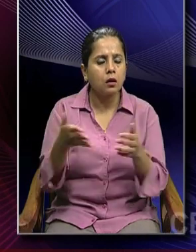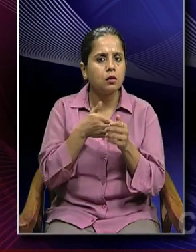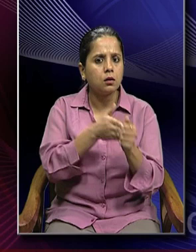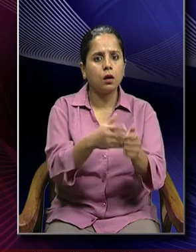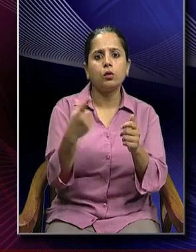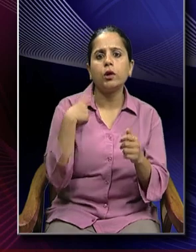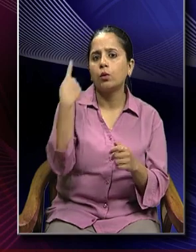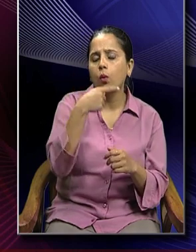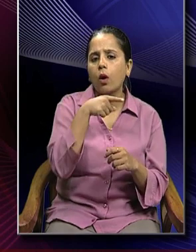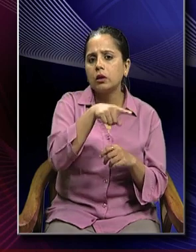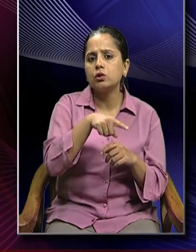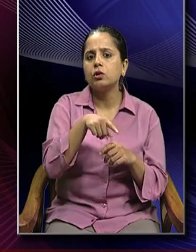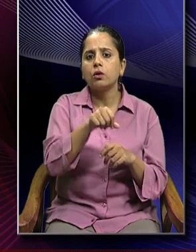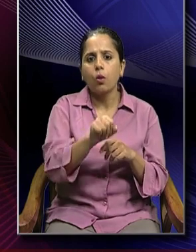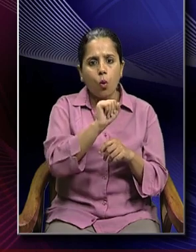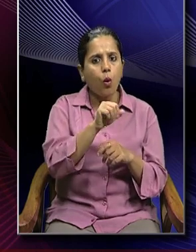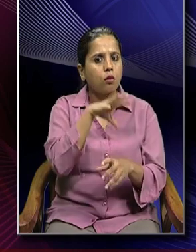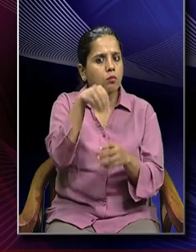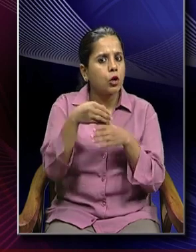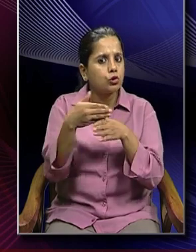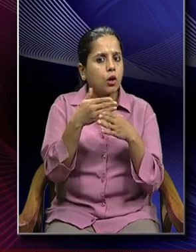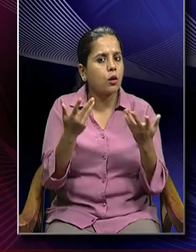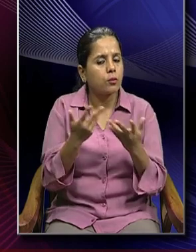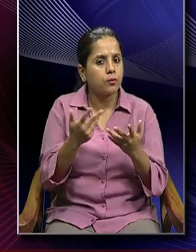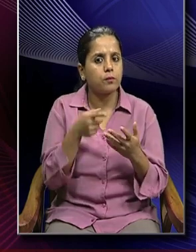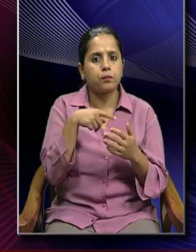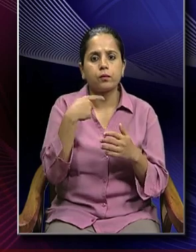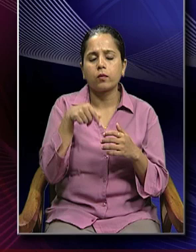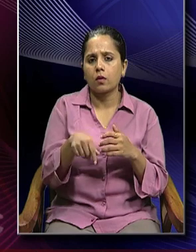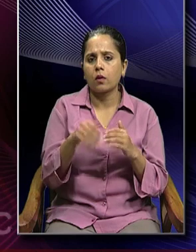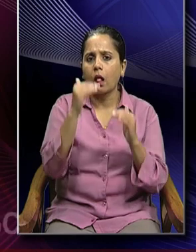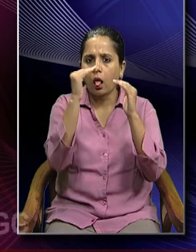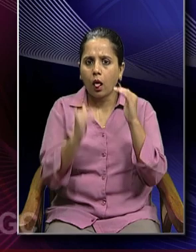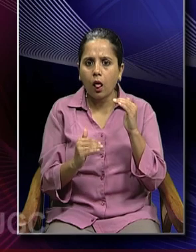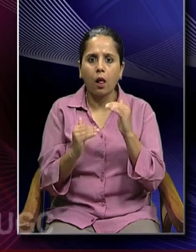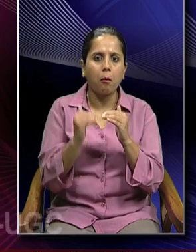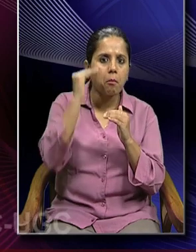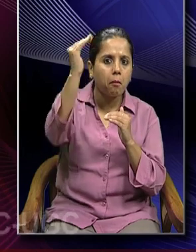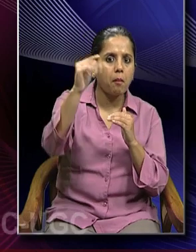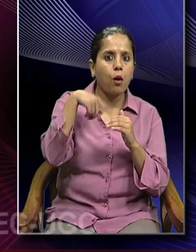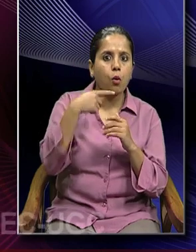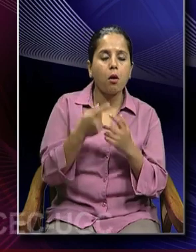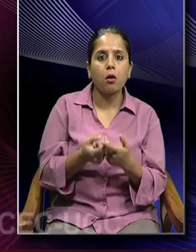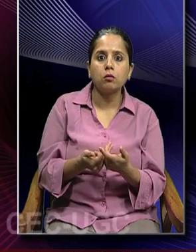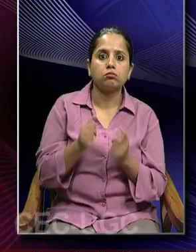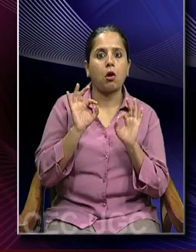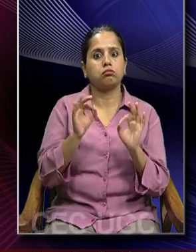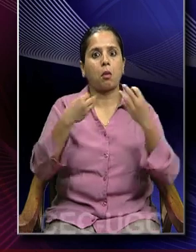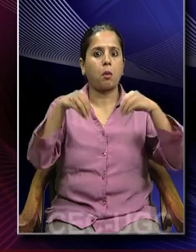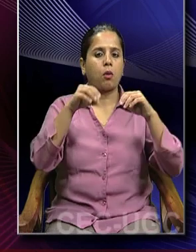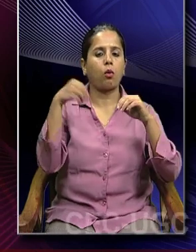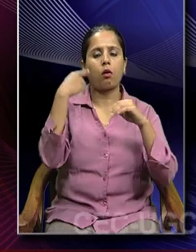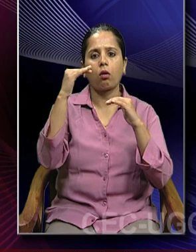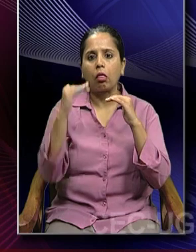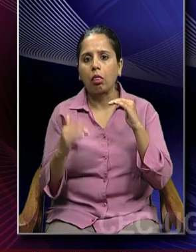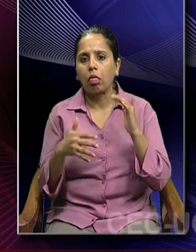share and the mind share also, who are at the low ends of and high ends of the market spectrum, and here we call